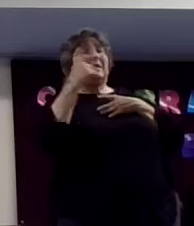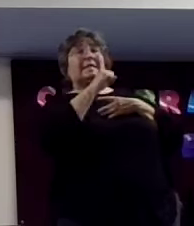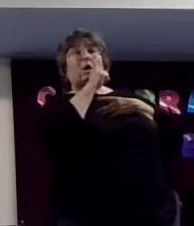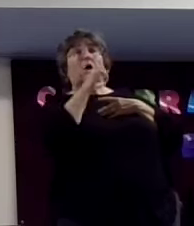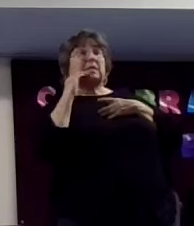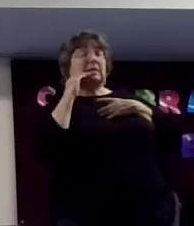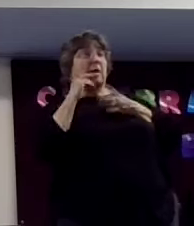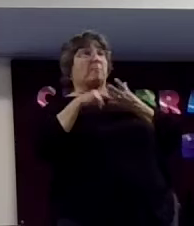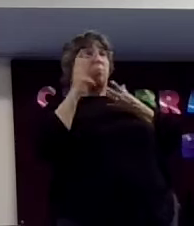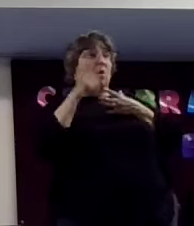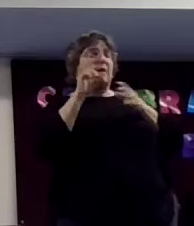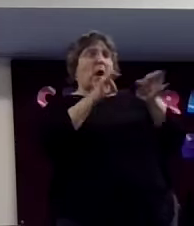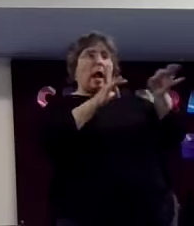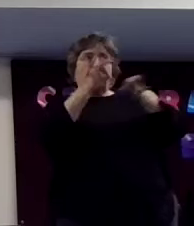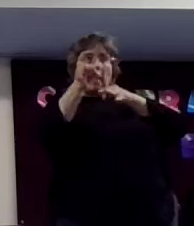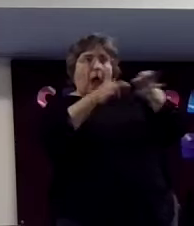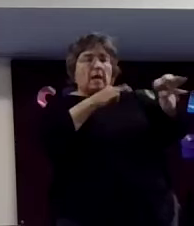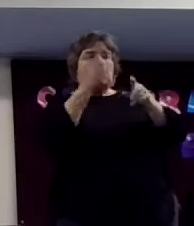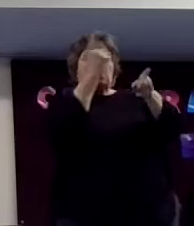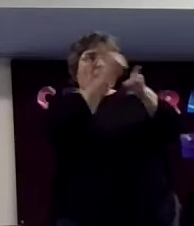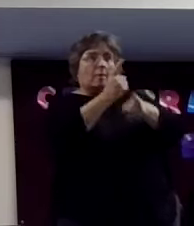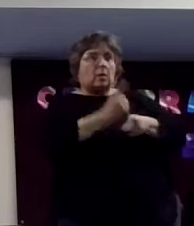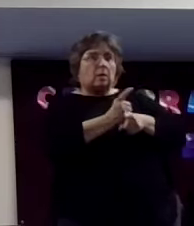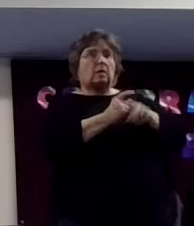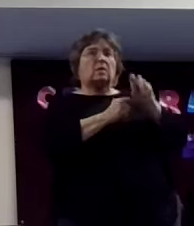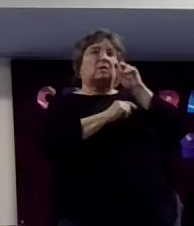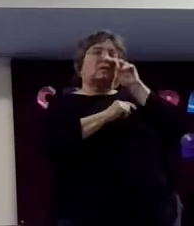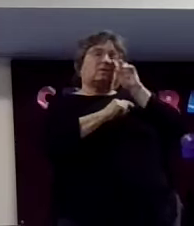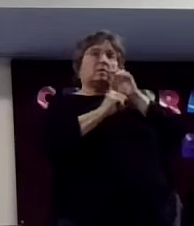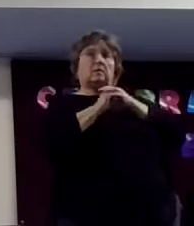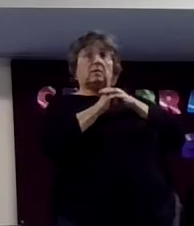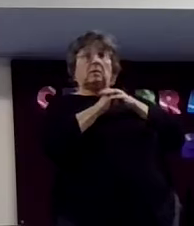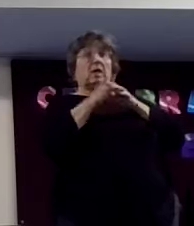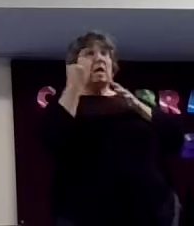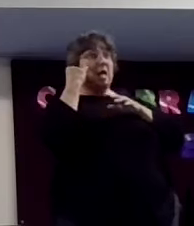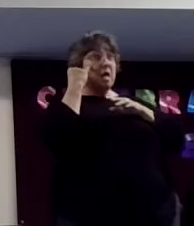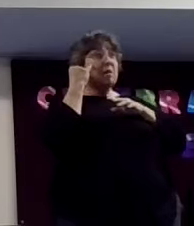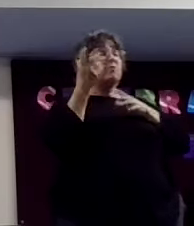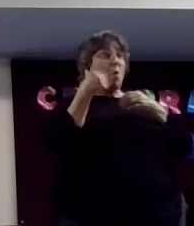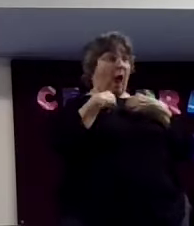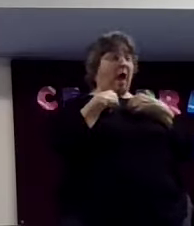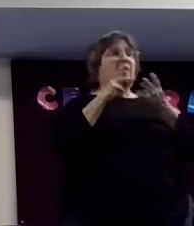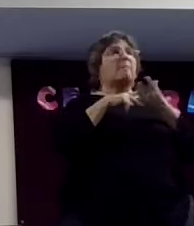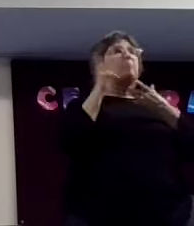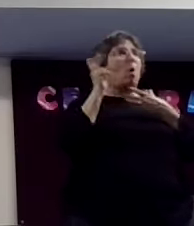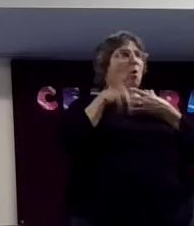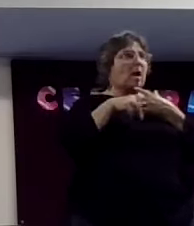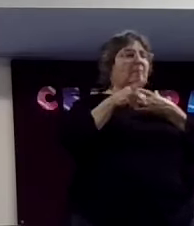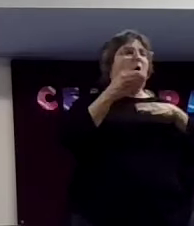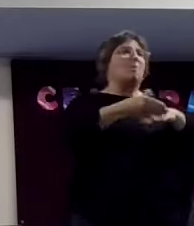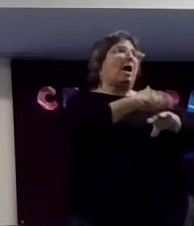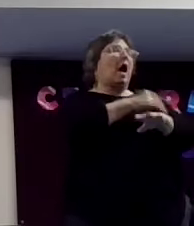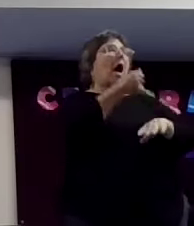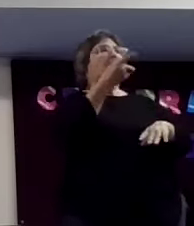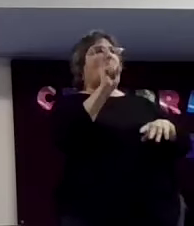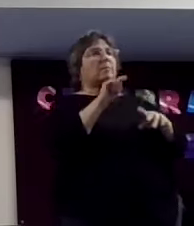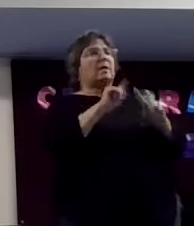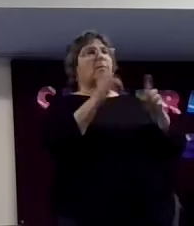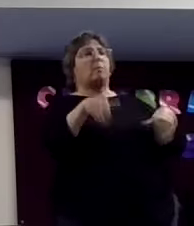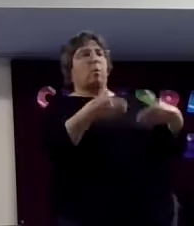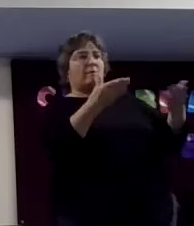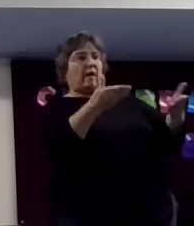seniors, the programs need to be explained to them properly. Yep. And also, if you're going to have this program to rehab their apartments,